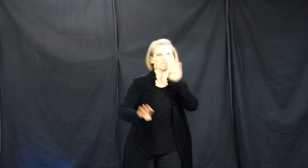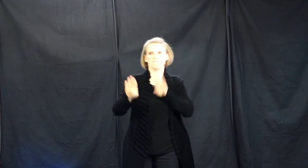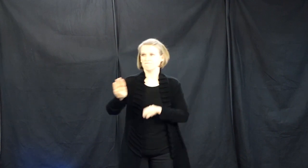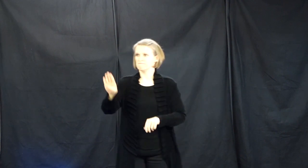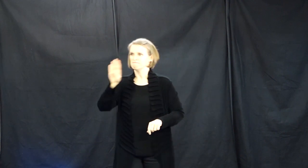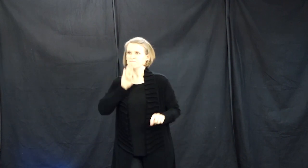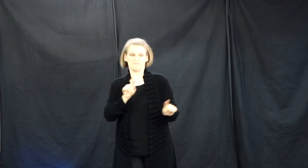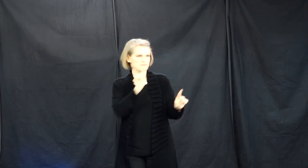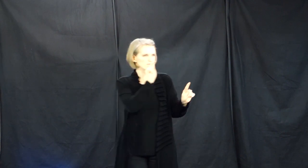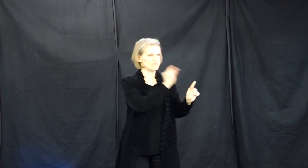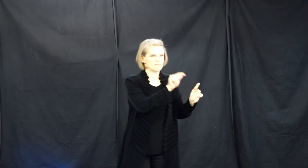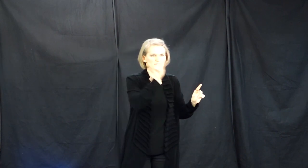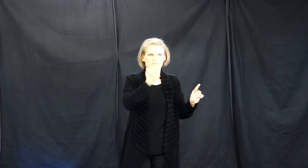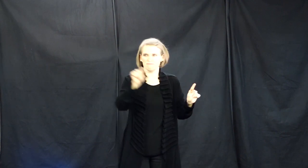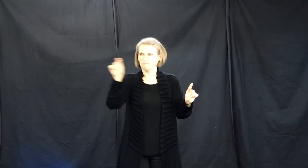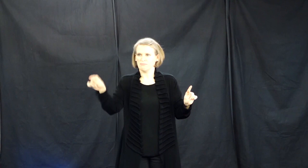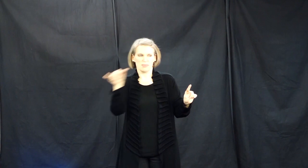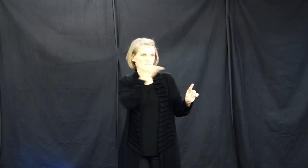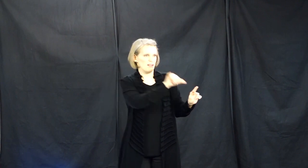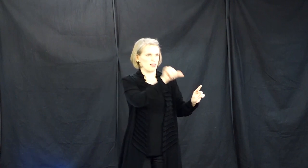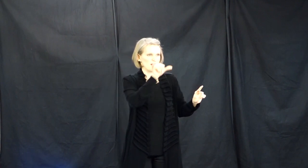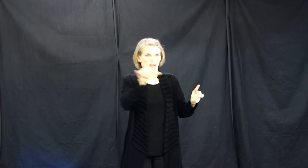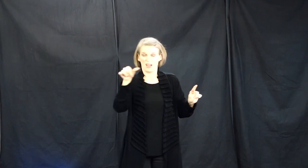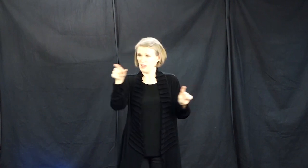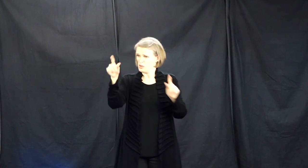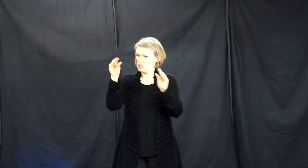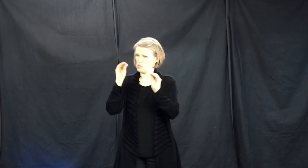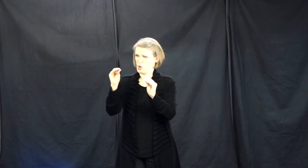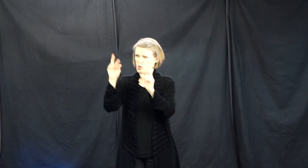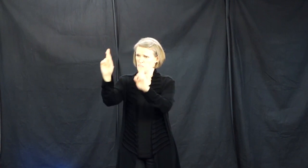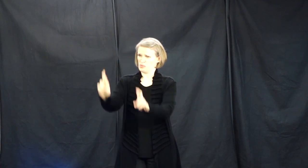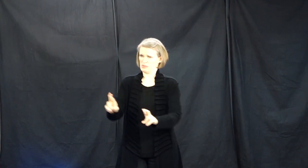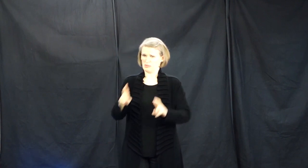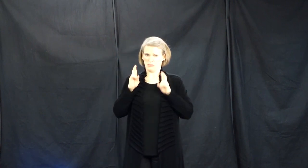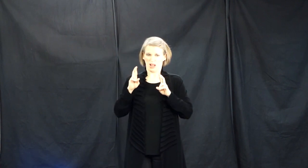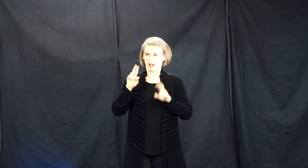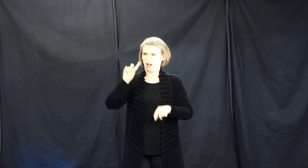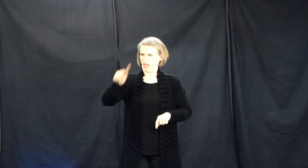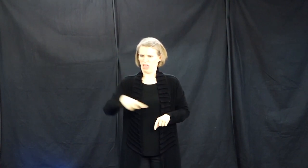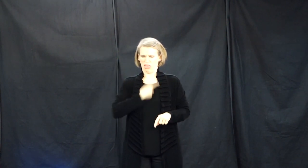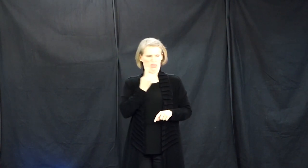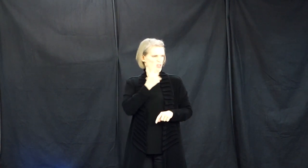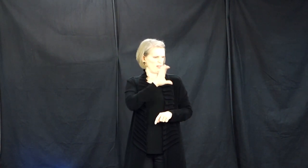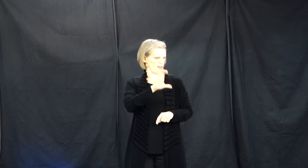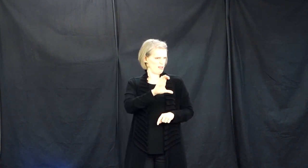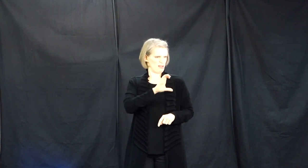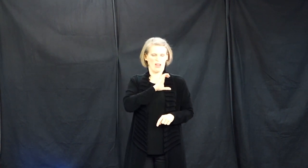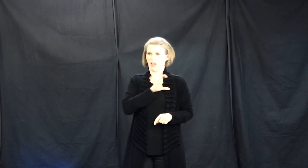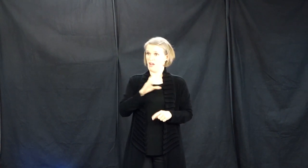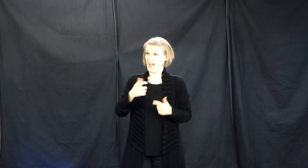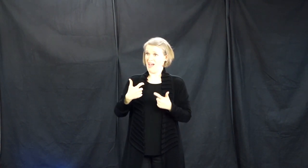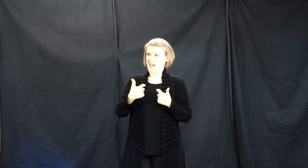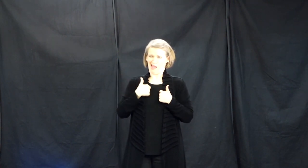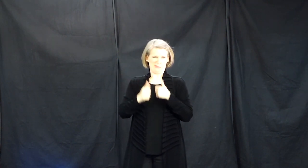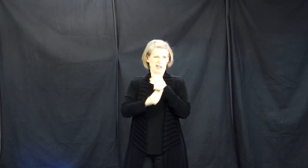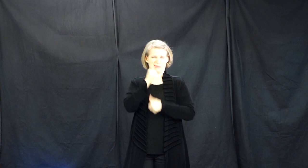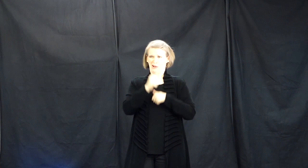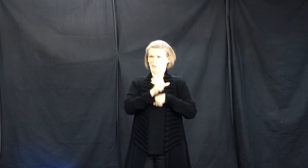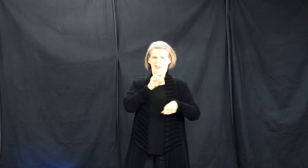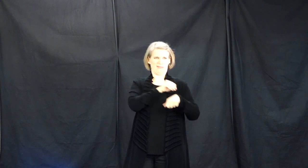the only common thread has been your disrespect. Now you call me immoral, a dangerous